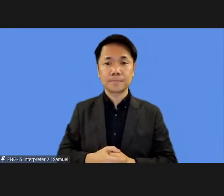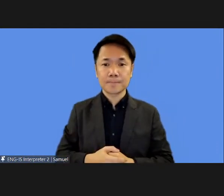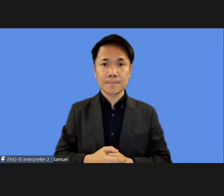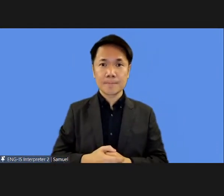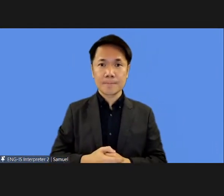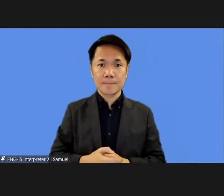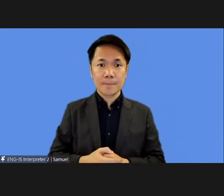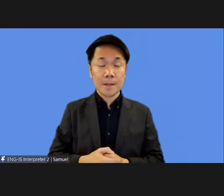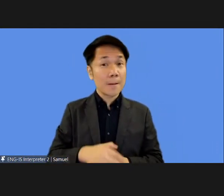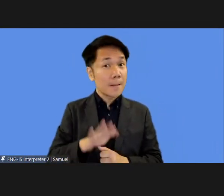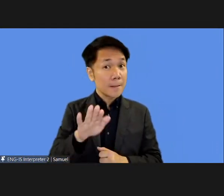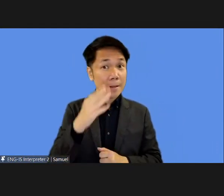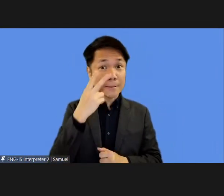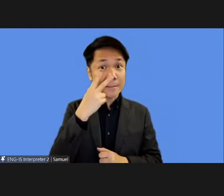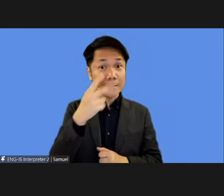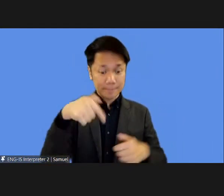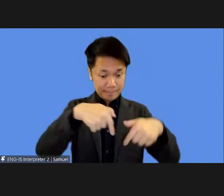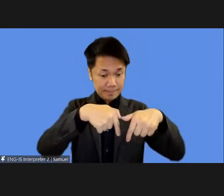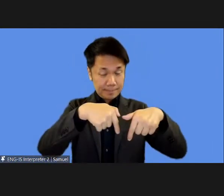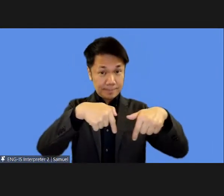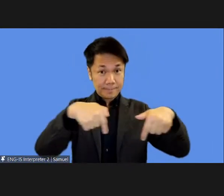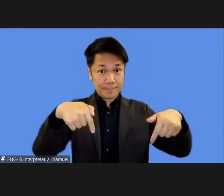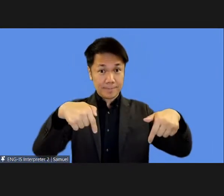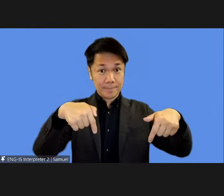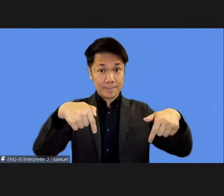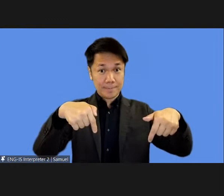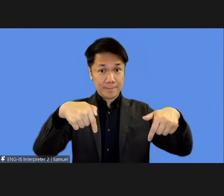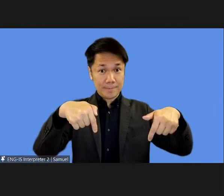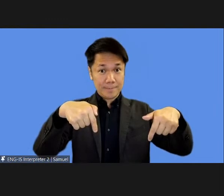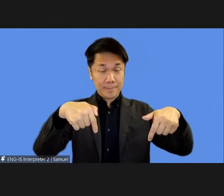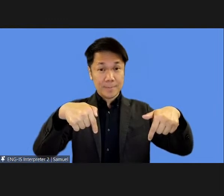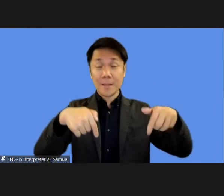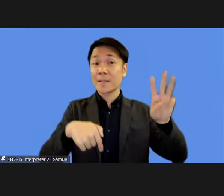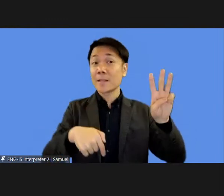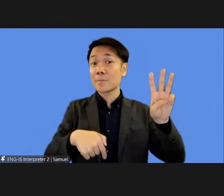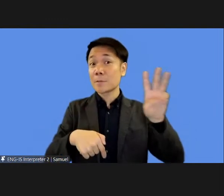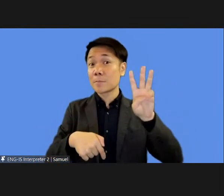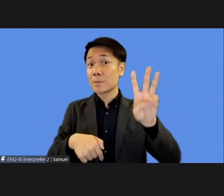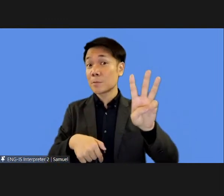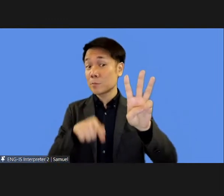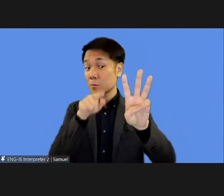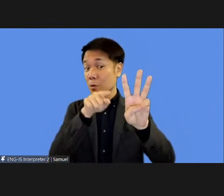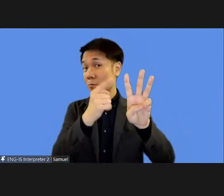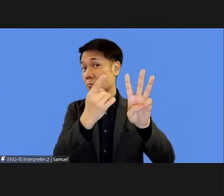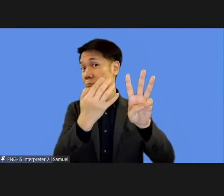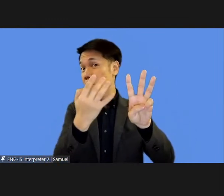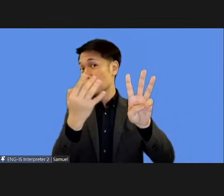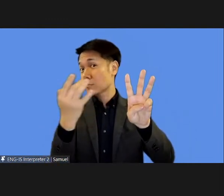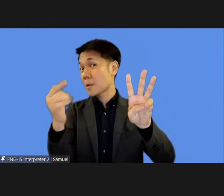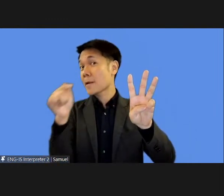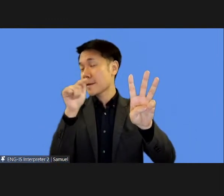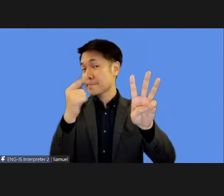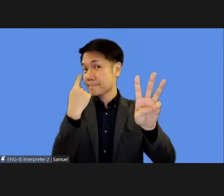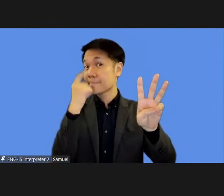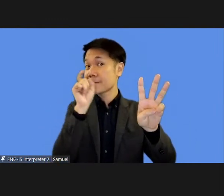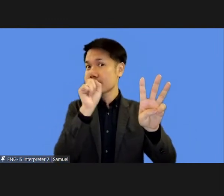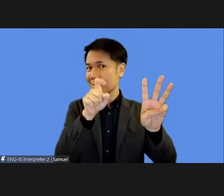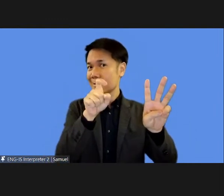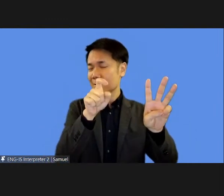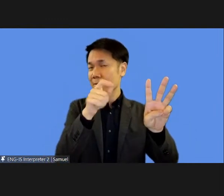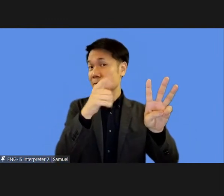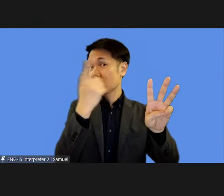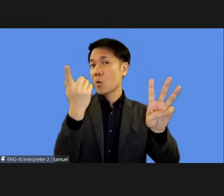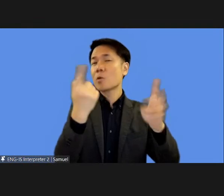there is a link on the site of the website of the forum where specific actions can be